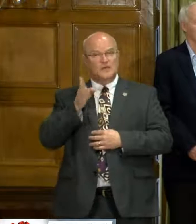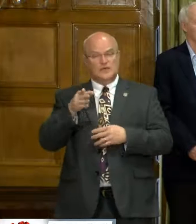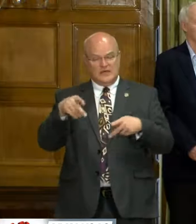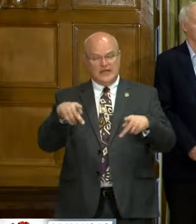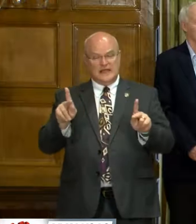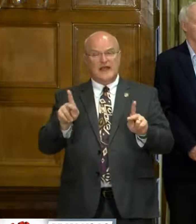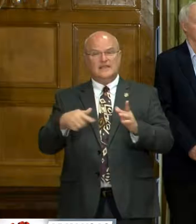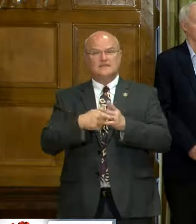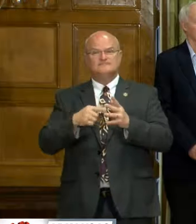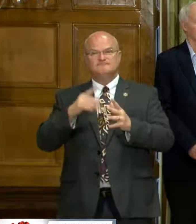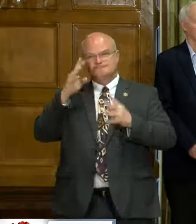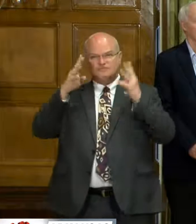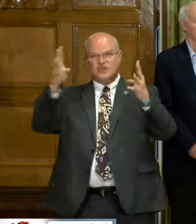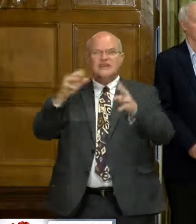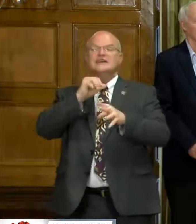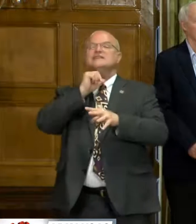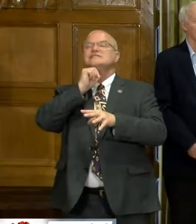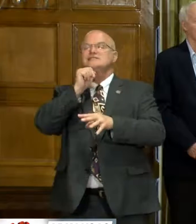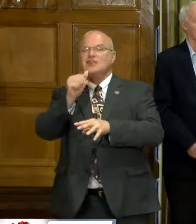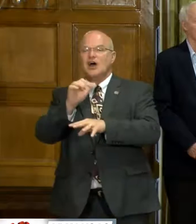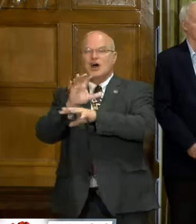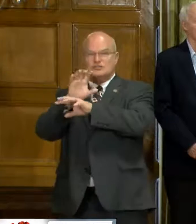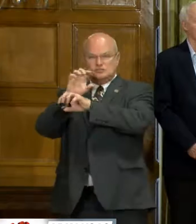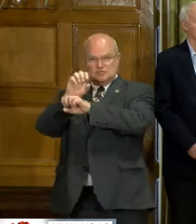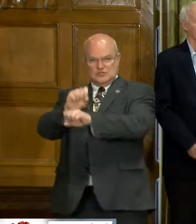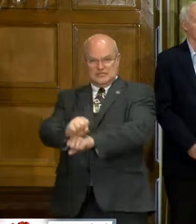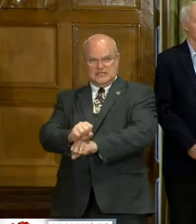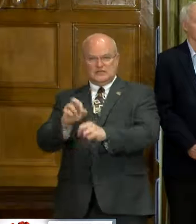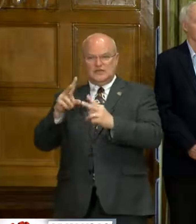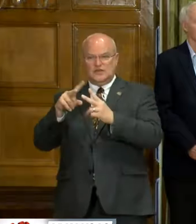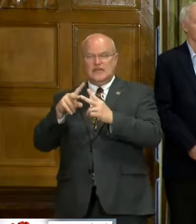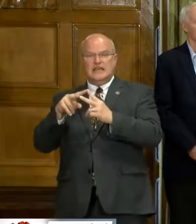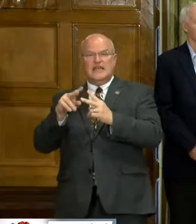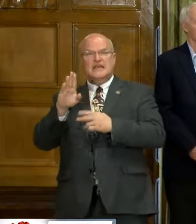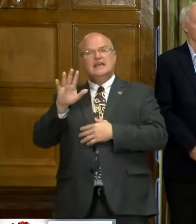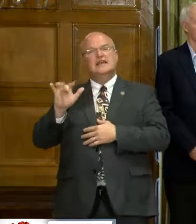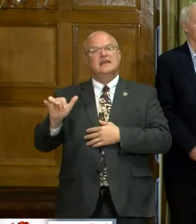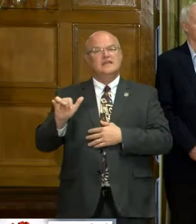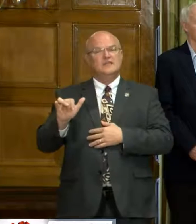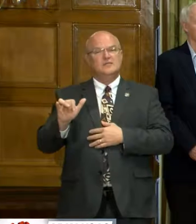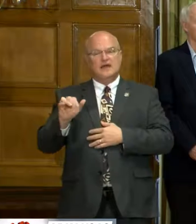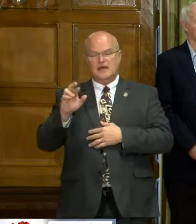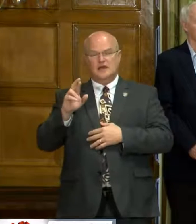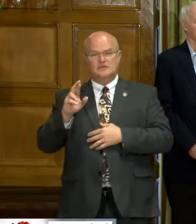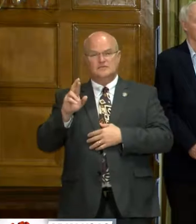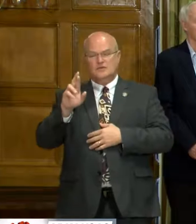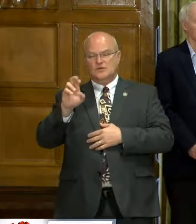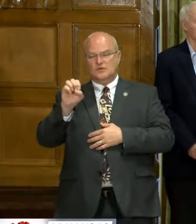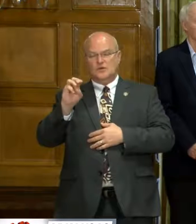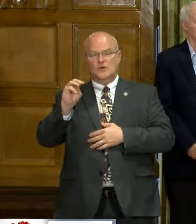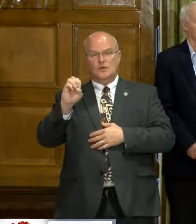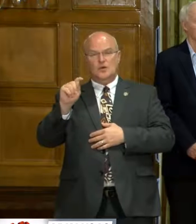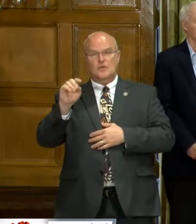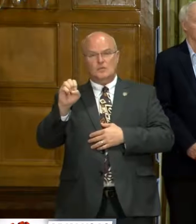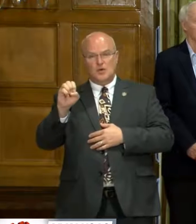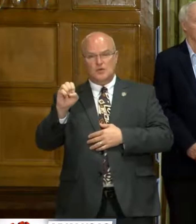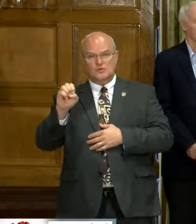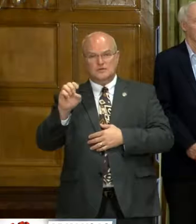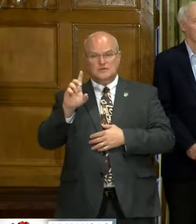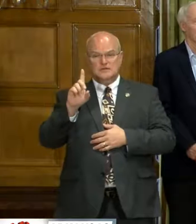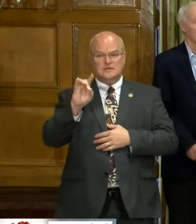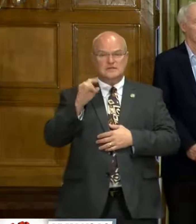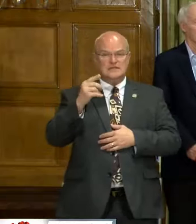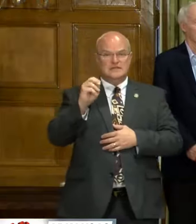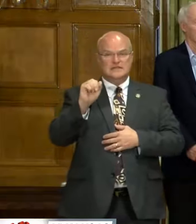to allow them to create non-traditional, either by remote means, by digital